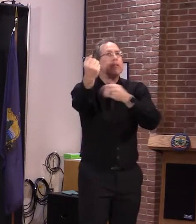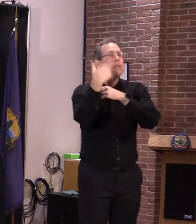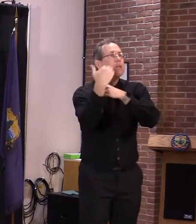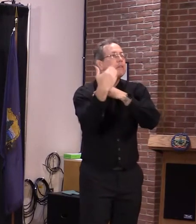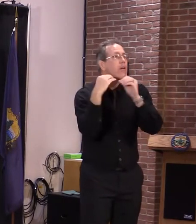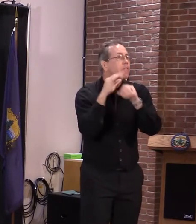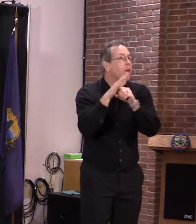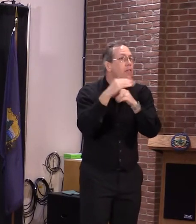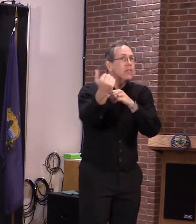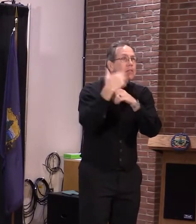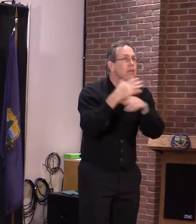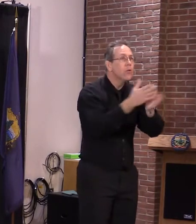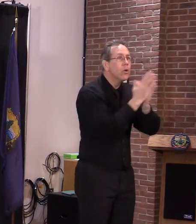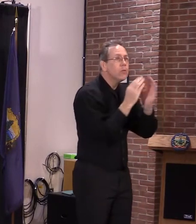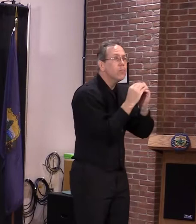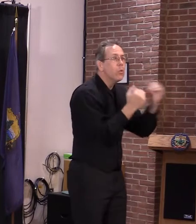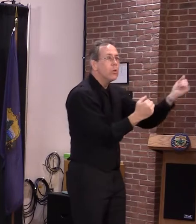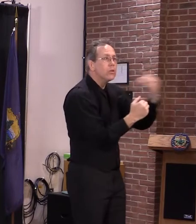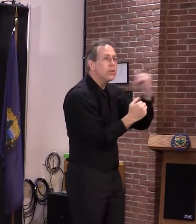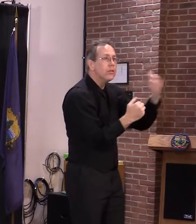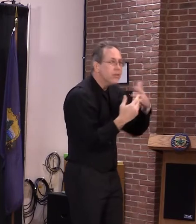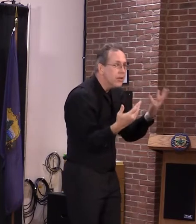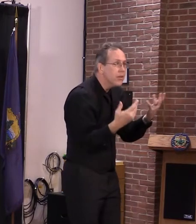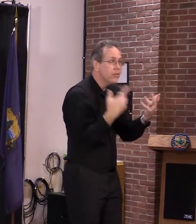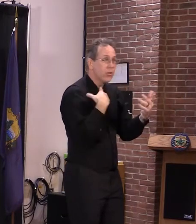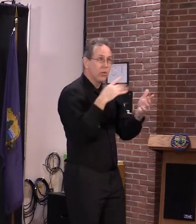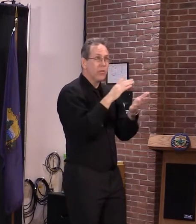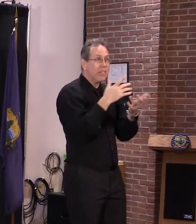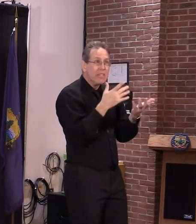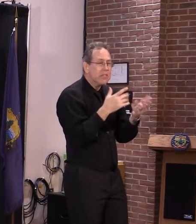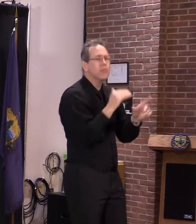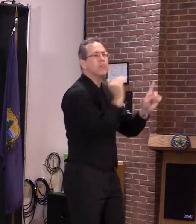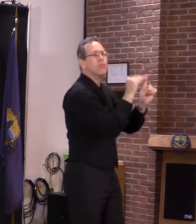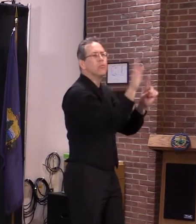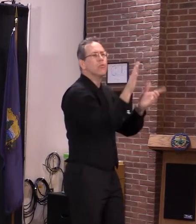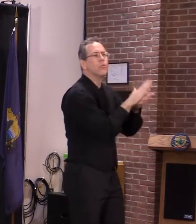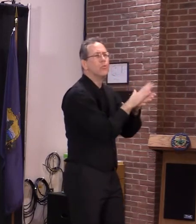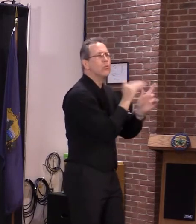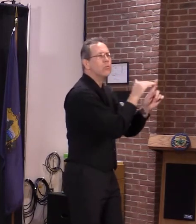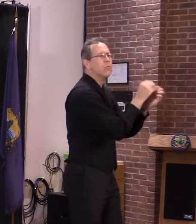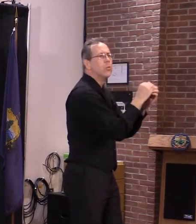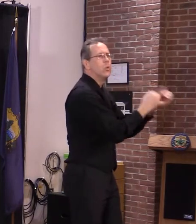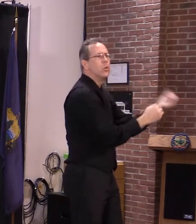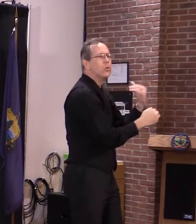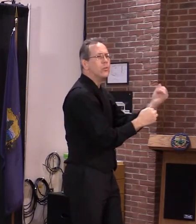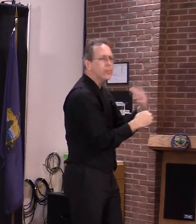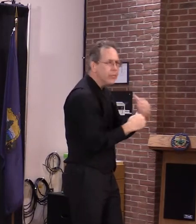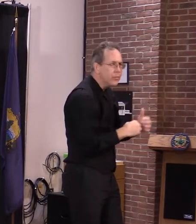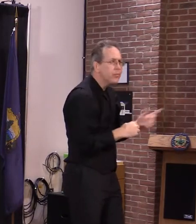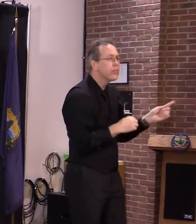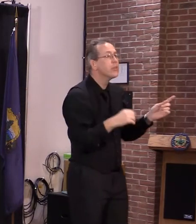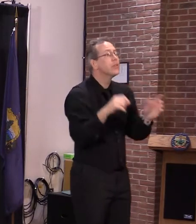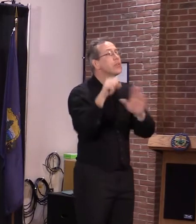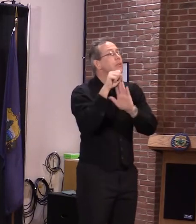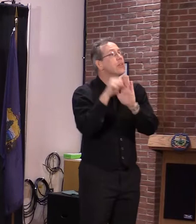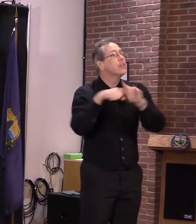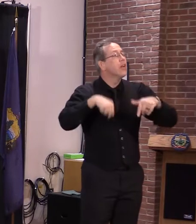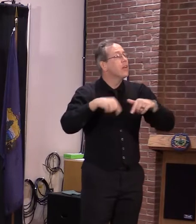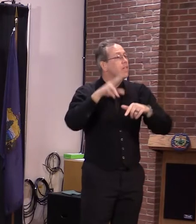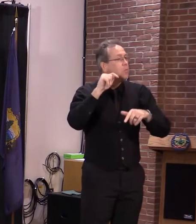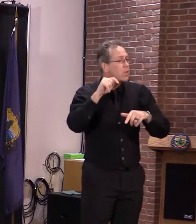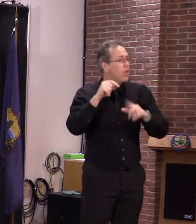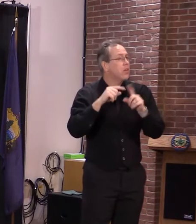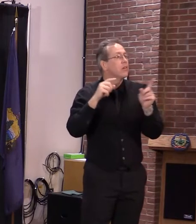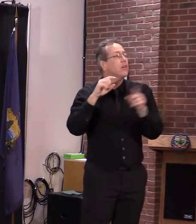supplies to implement the program. It is part of a broader state strategy to deploy rapid antigen tests in